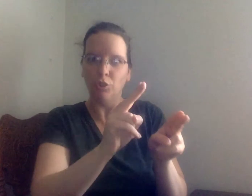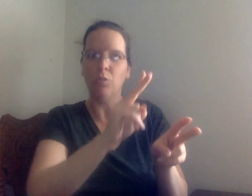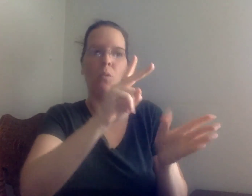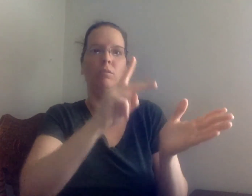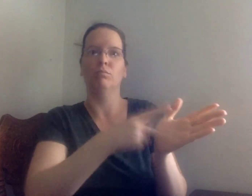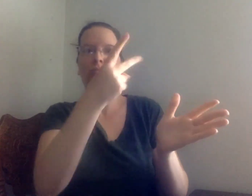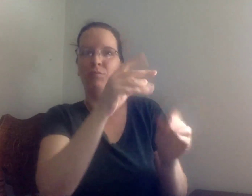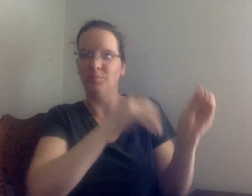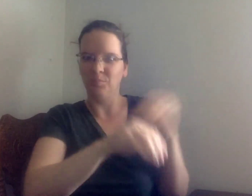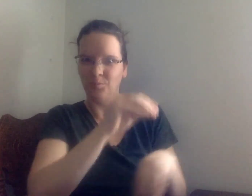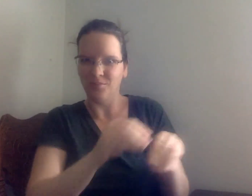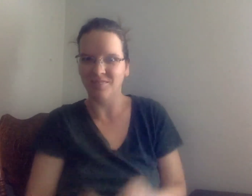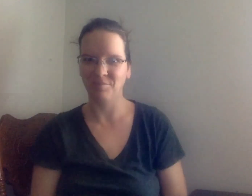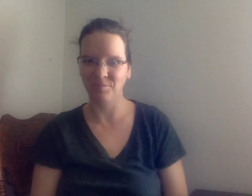has two short movements.